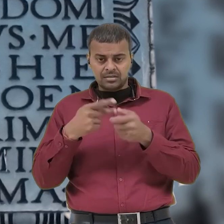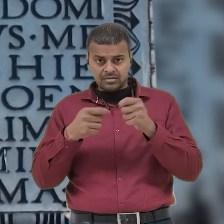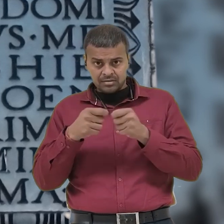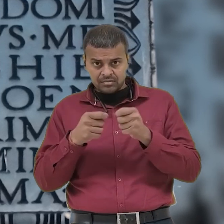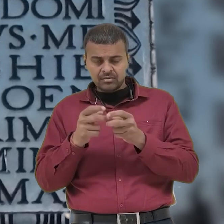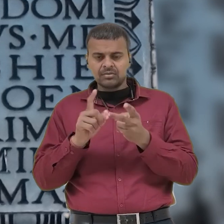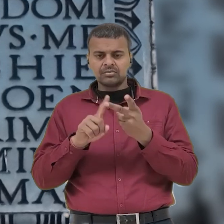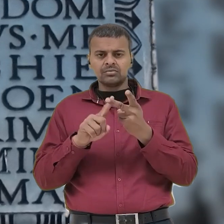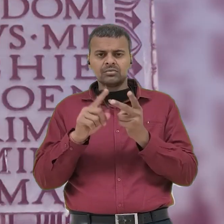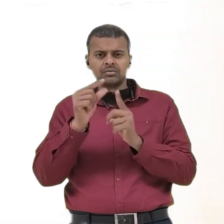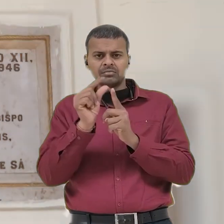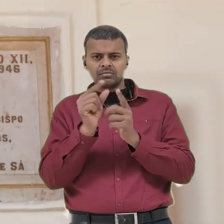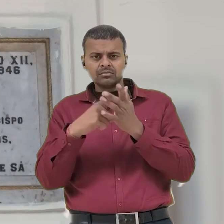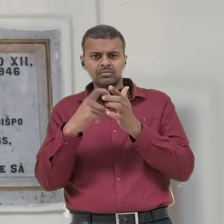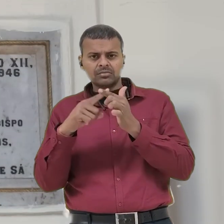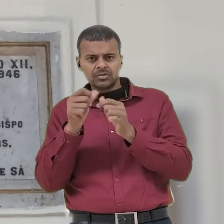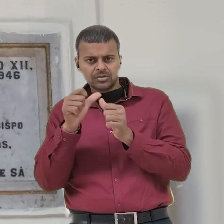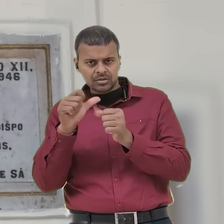1605 AD.